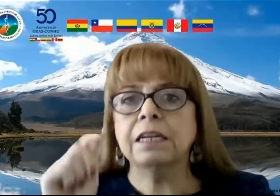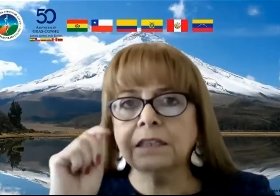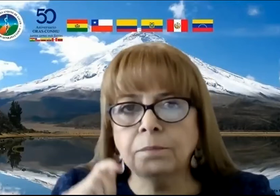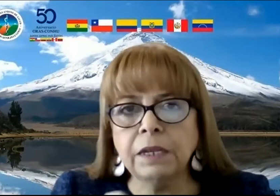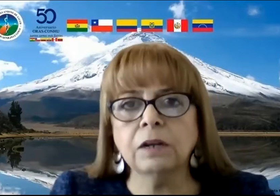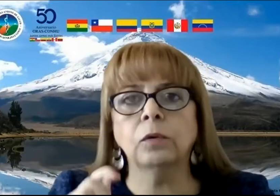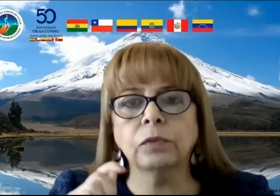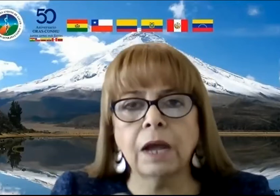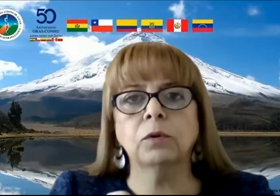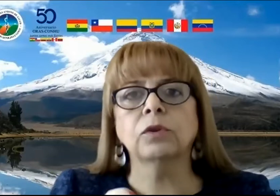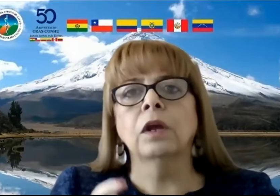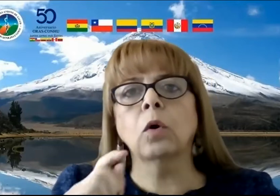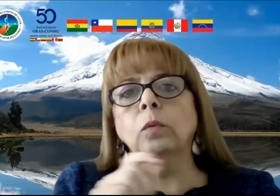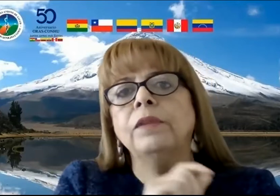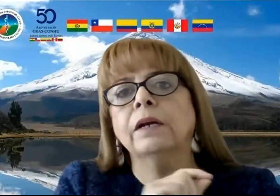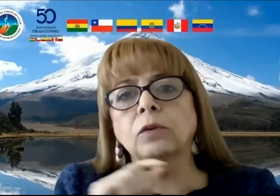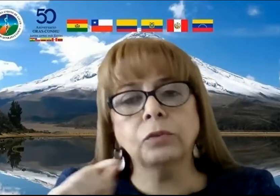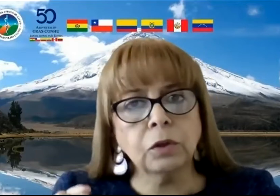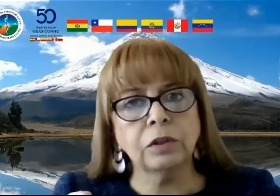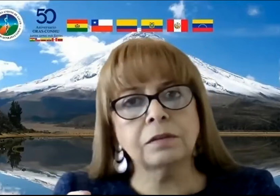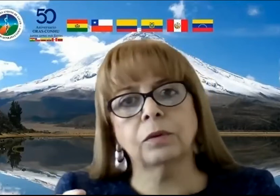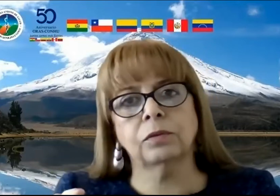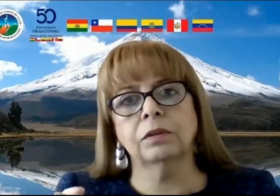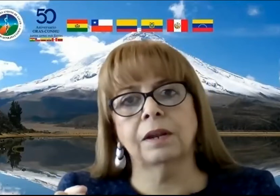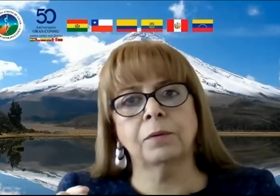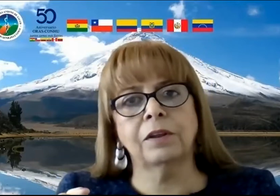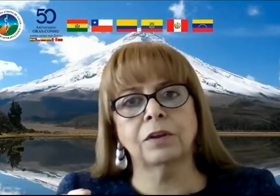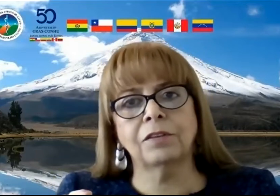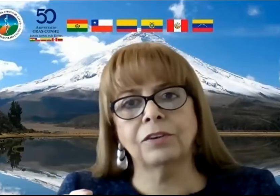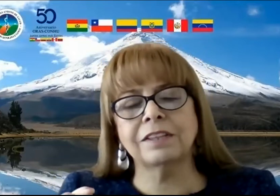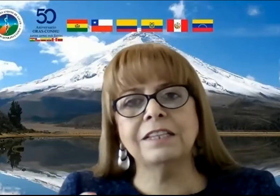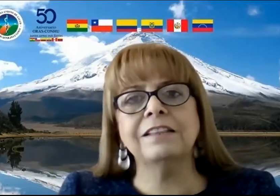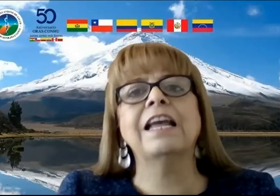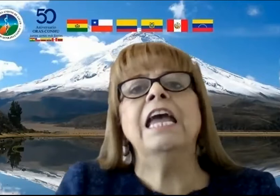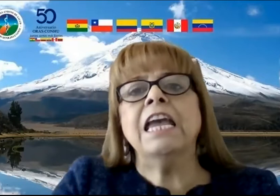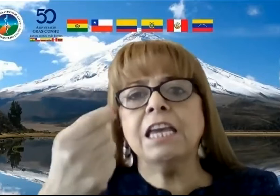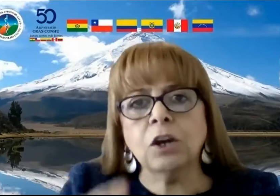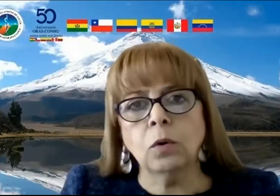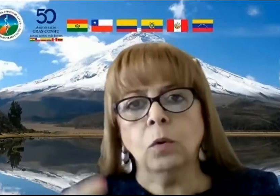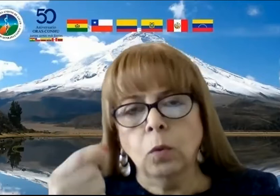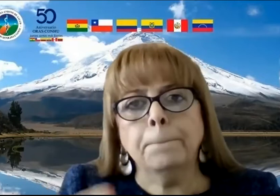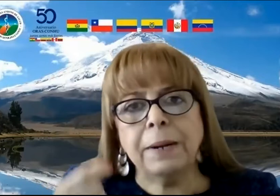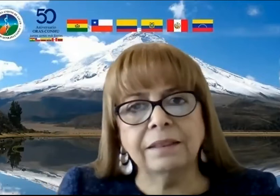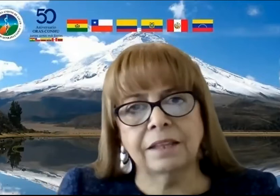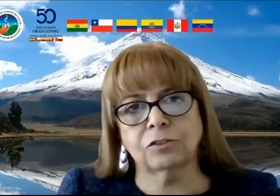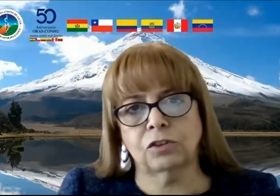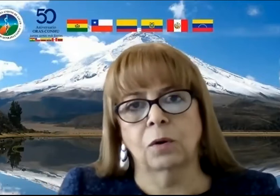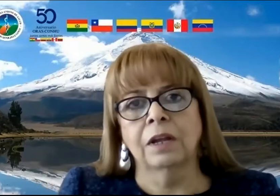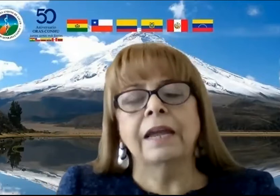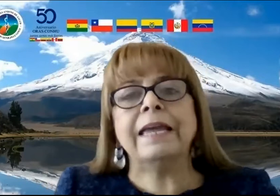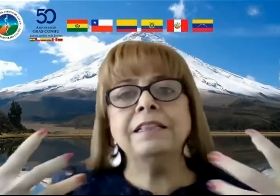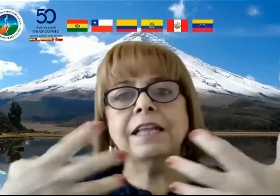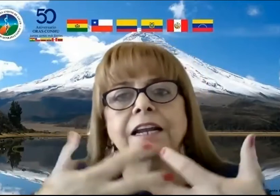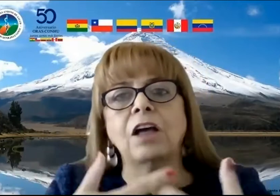health, this was a priority, that we work with the Afro-descendants, and that we also have a diagnosis of